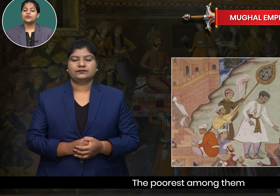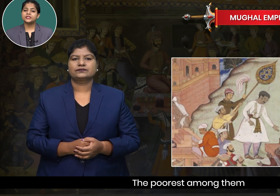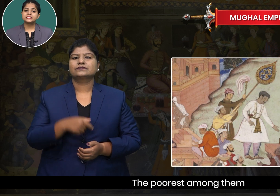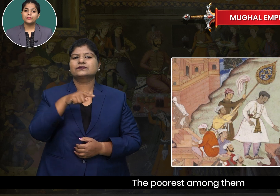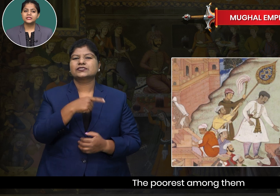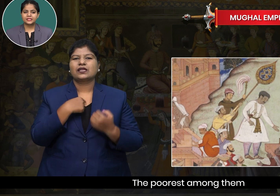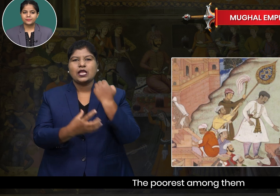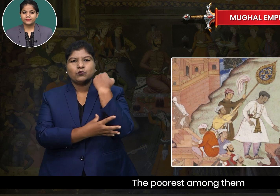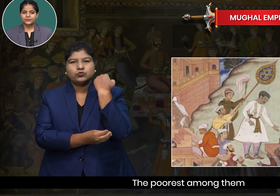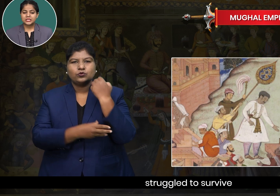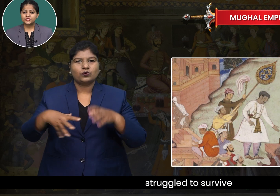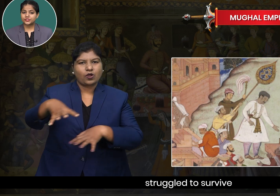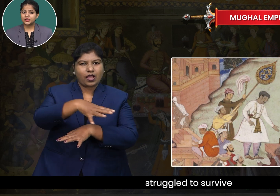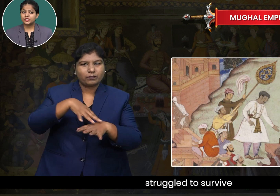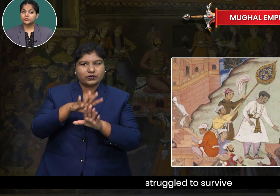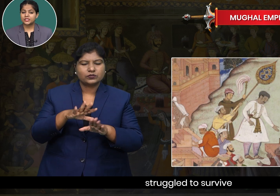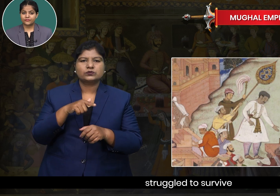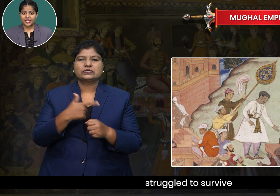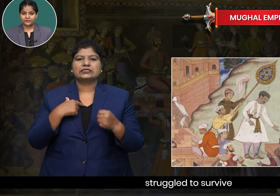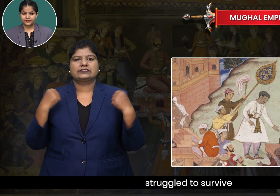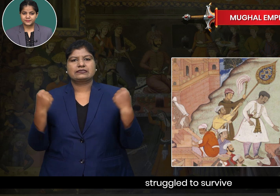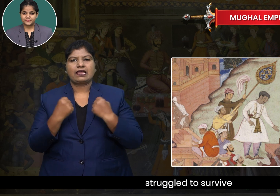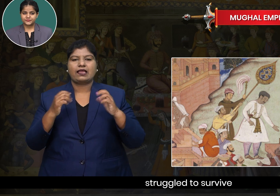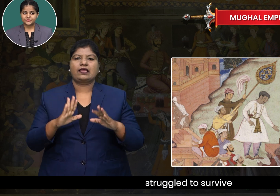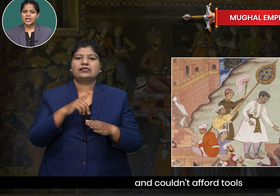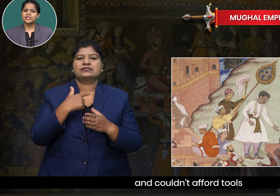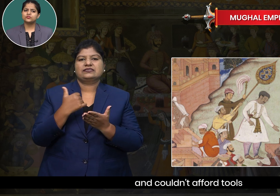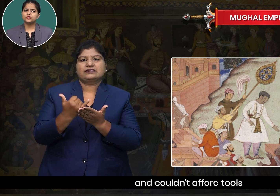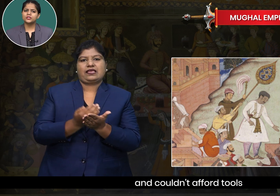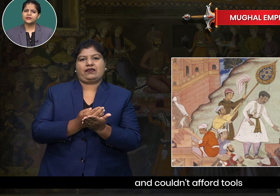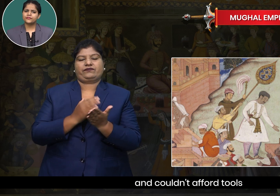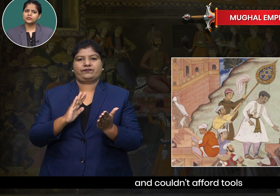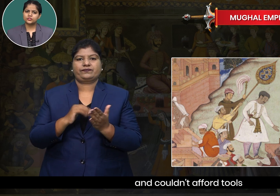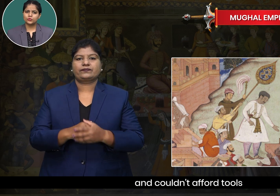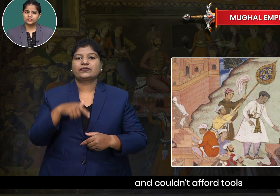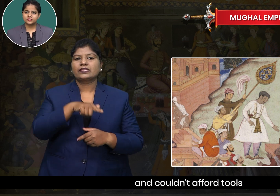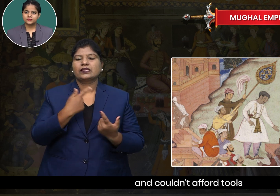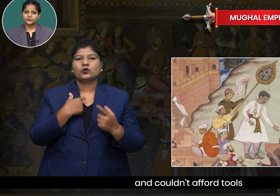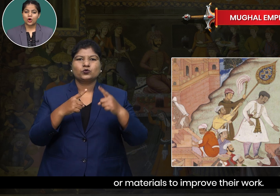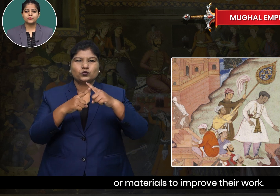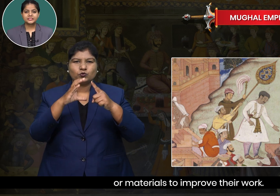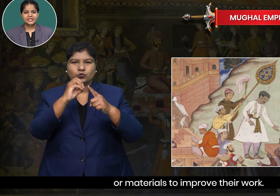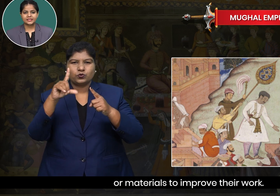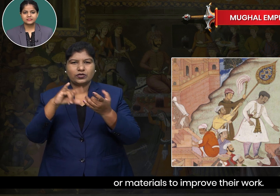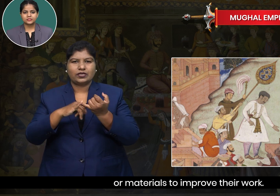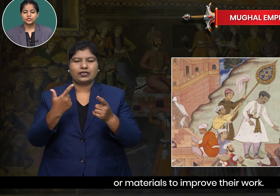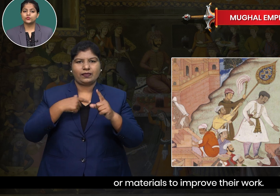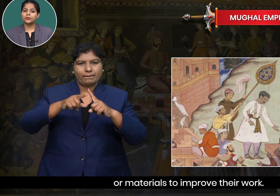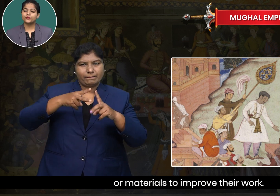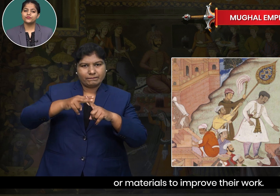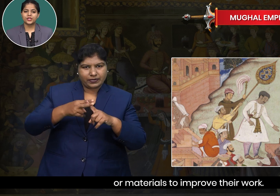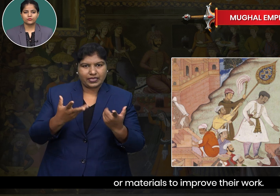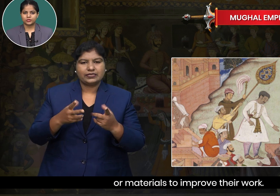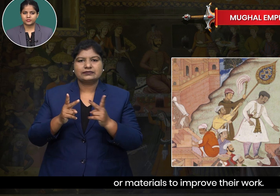The poorest among them struggled to survive and could not afford tools or materials